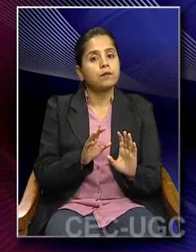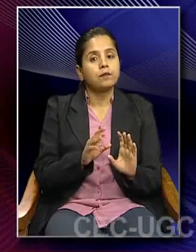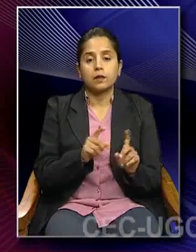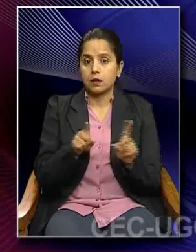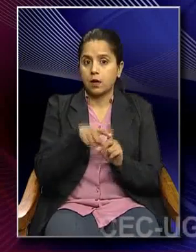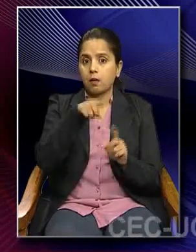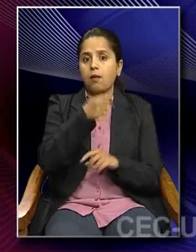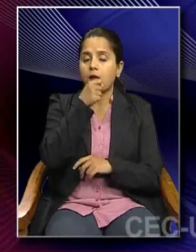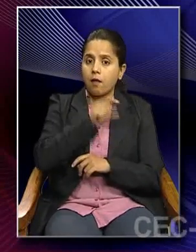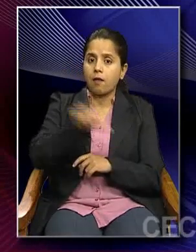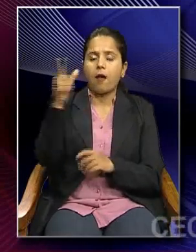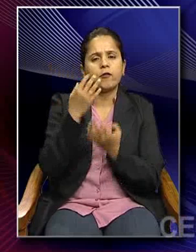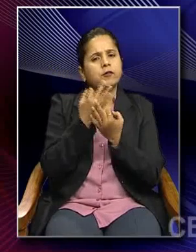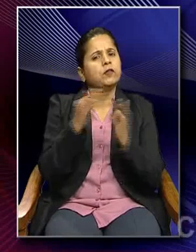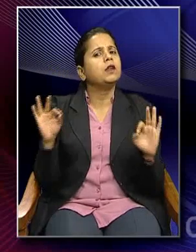is eternally free.